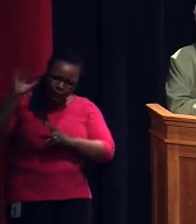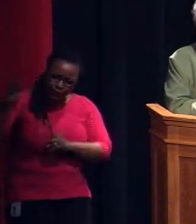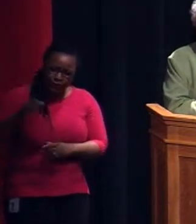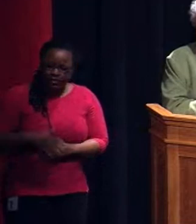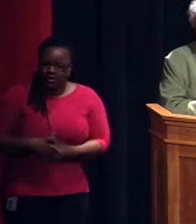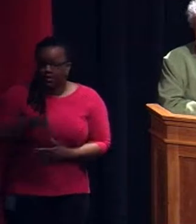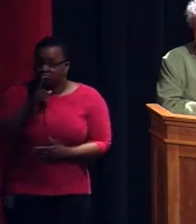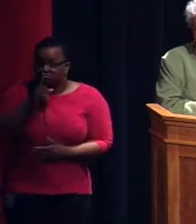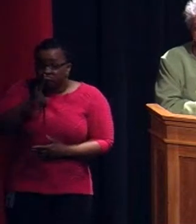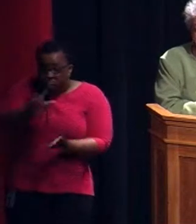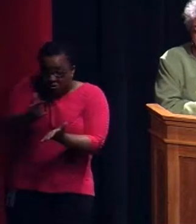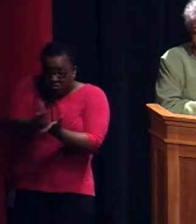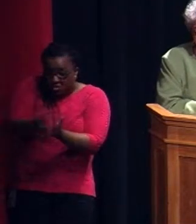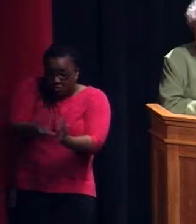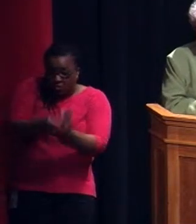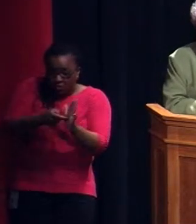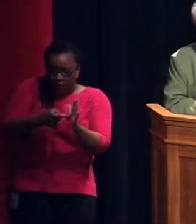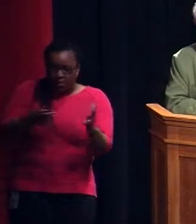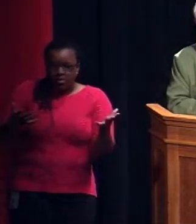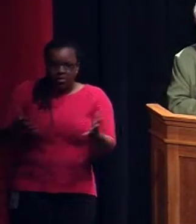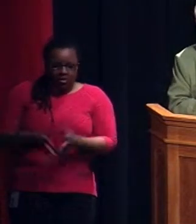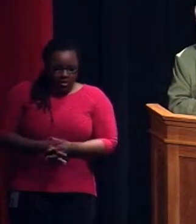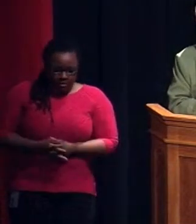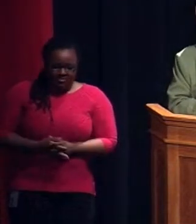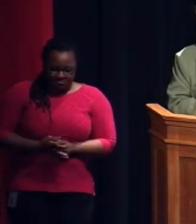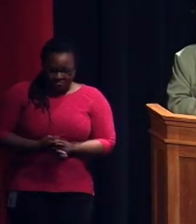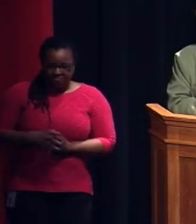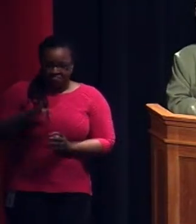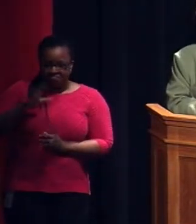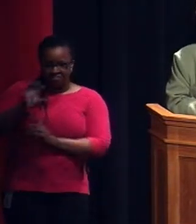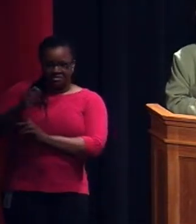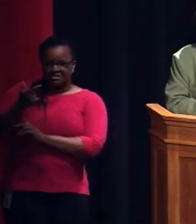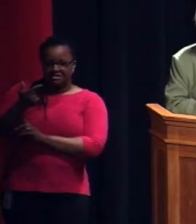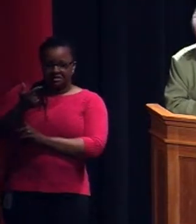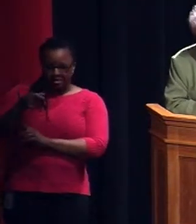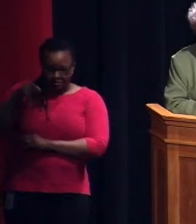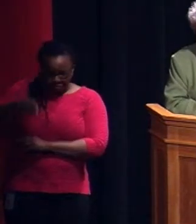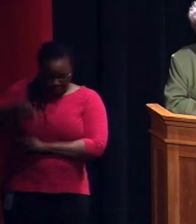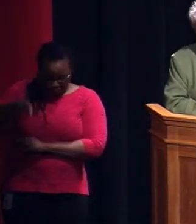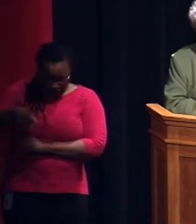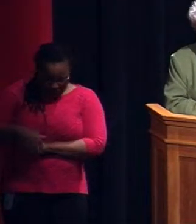for graduation at EC Glass that